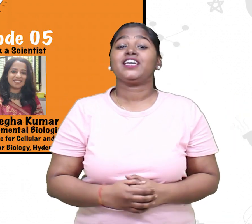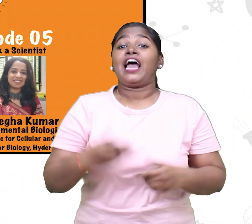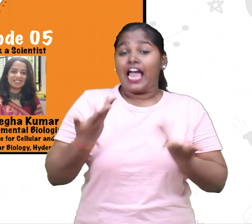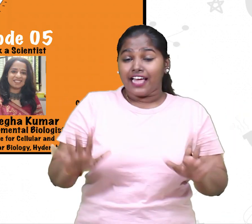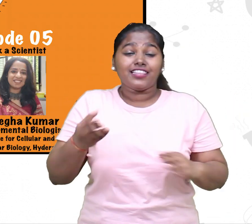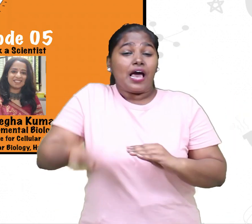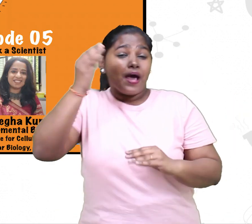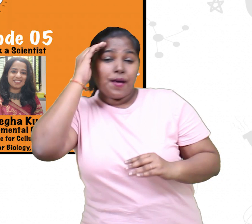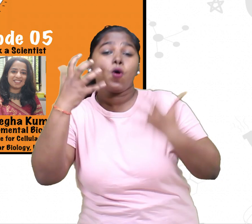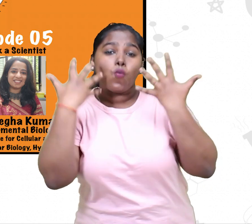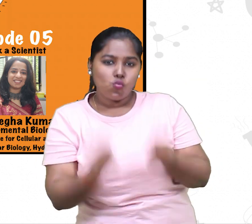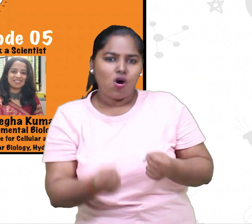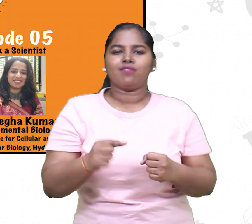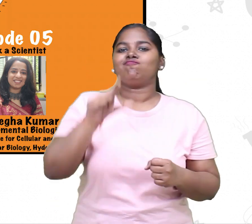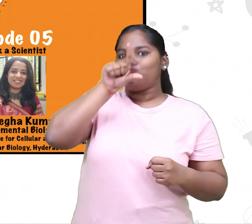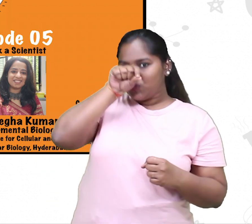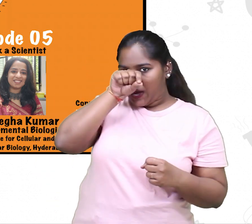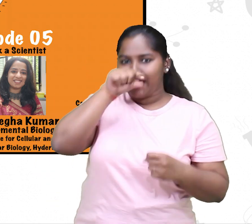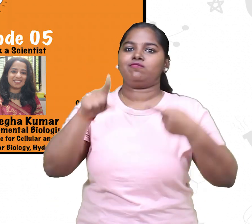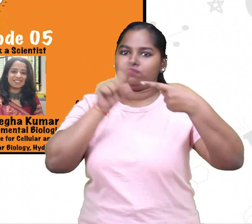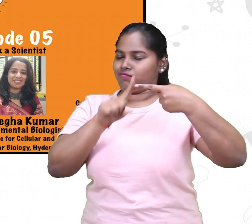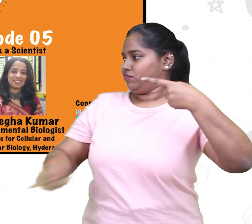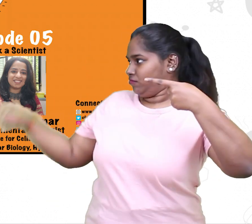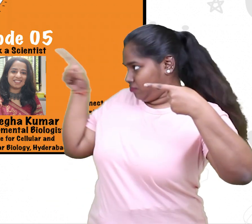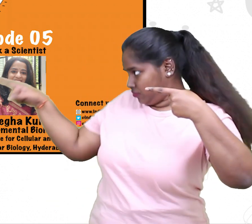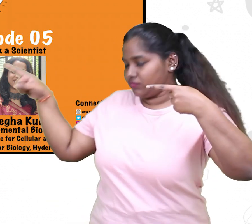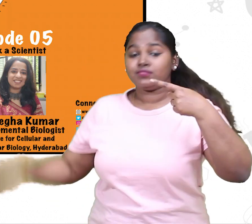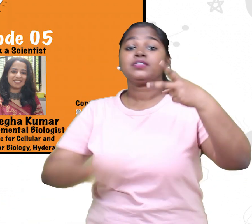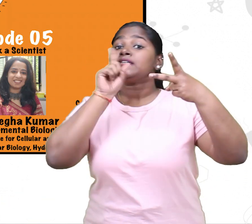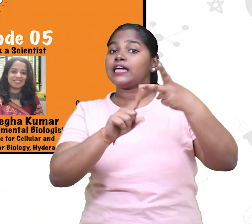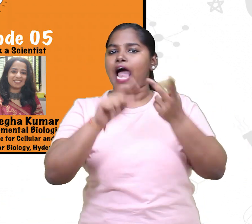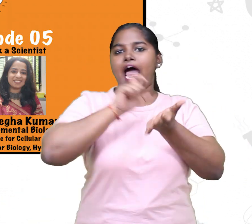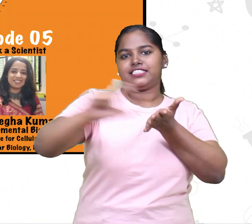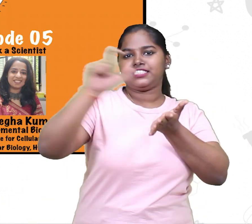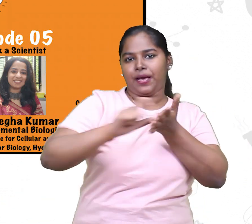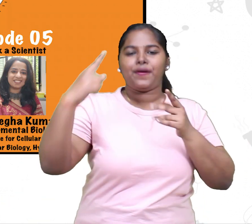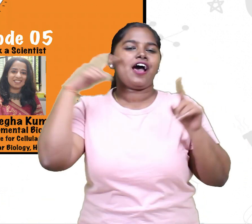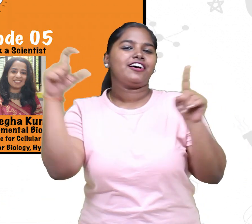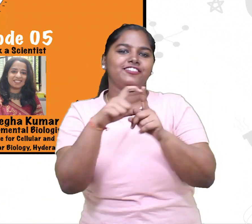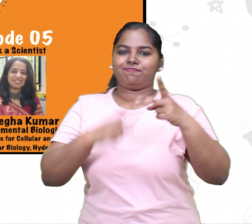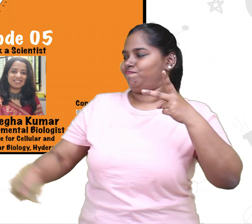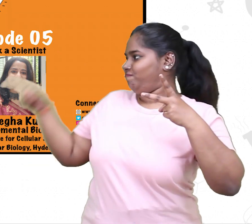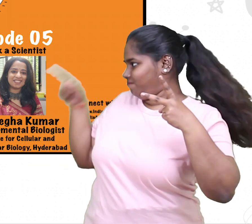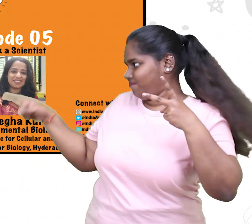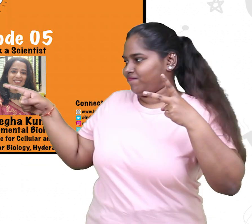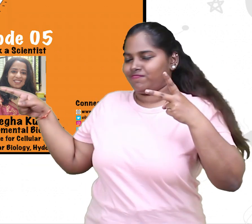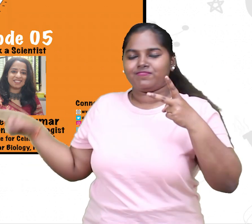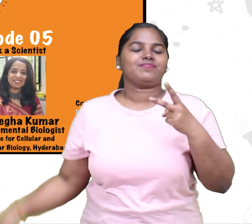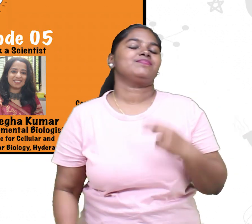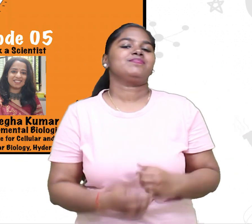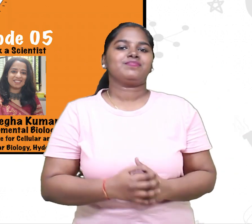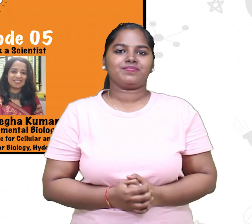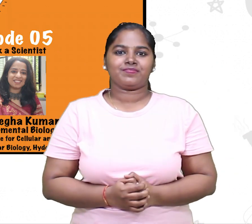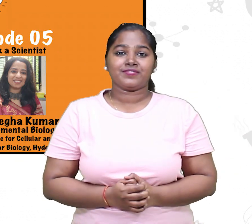notes. For updates on India Asks Why, follow us at India Asks Why on Twitter and at India_Asks